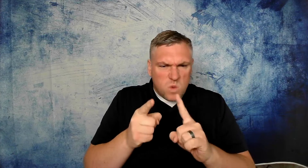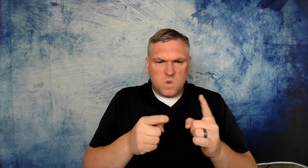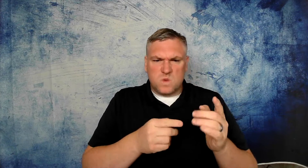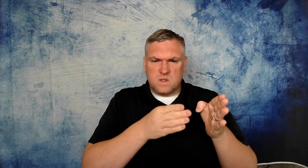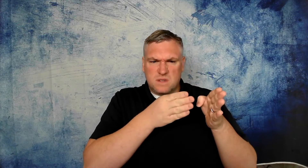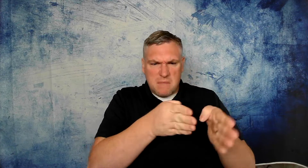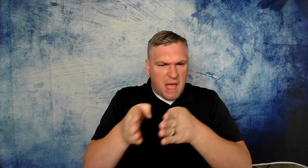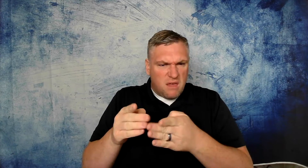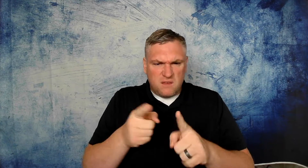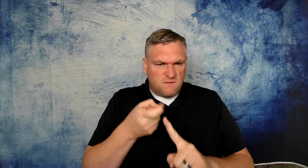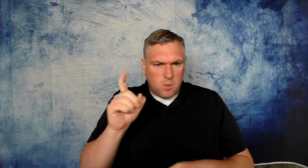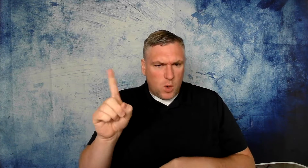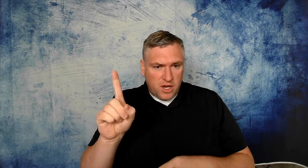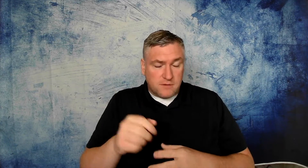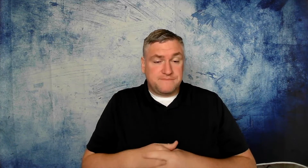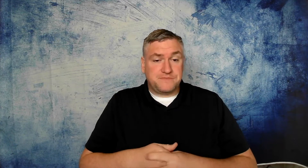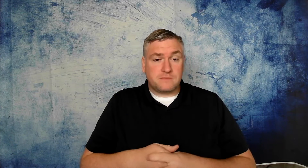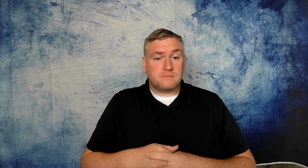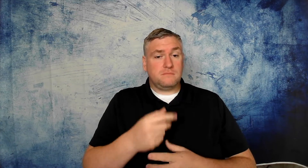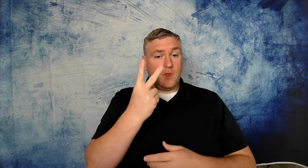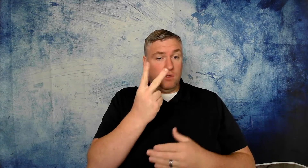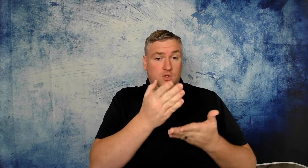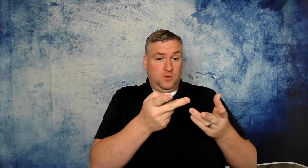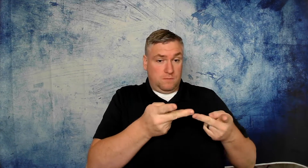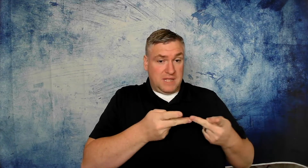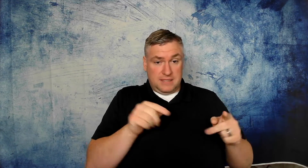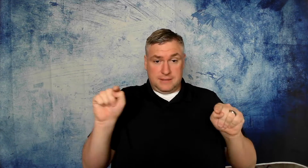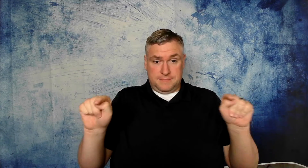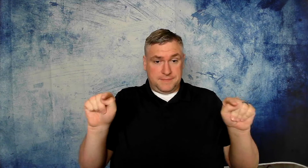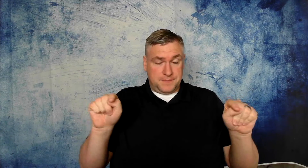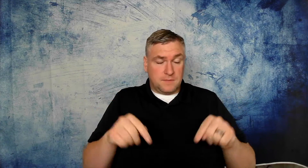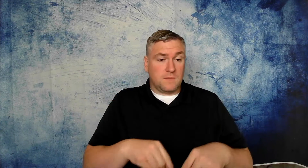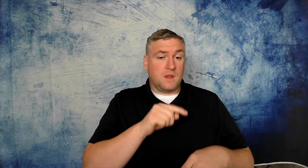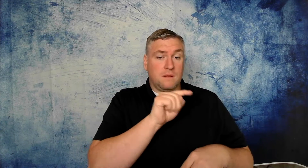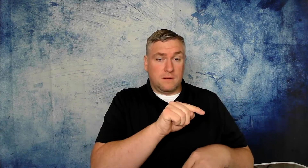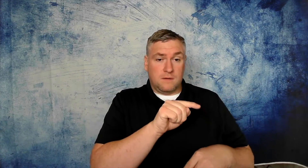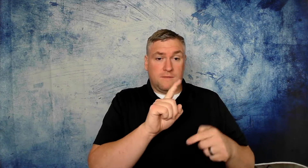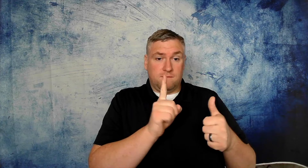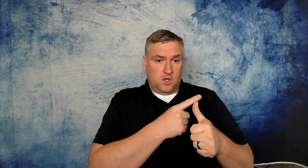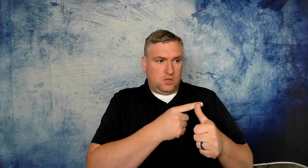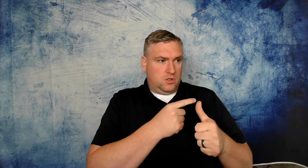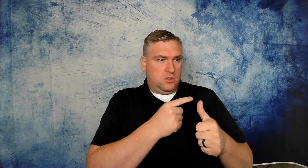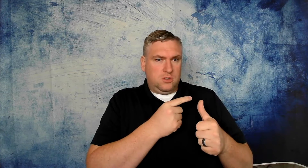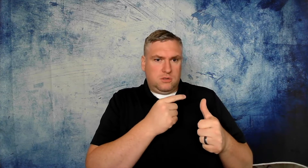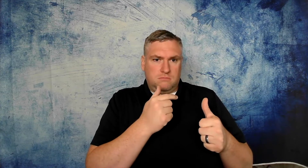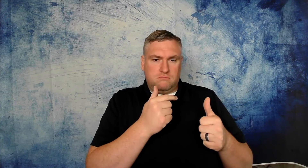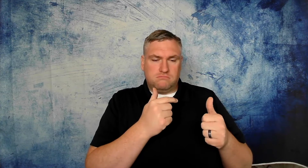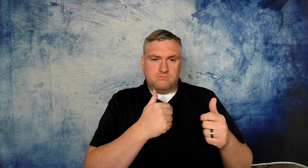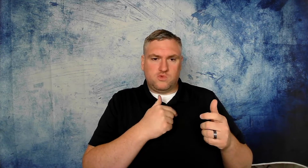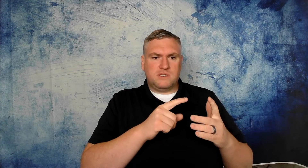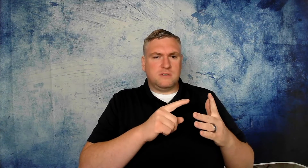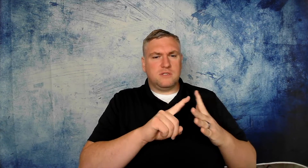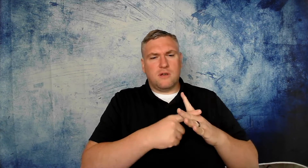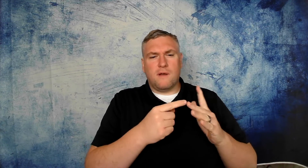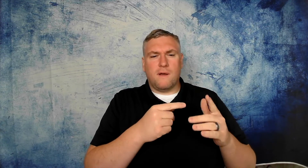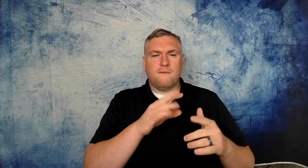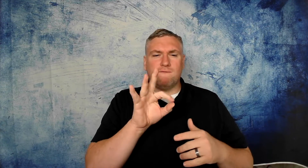So where did all these goals and paths and everything come from? There are 2 places that we drew on. First was